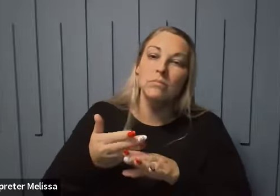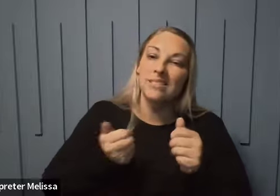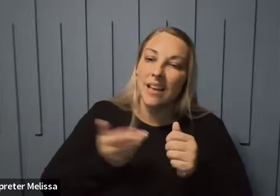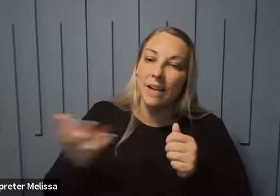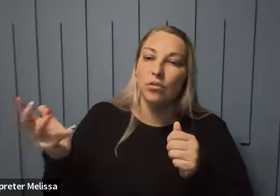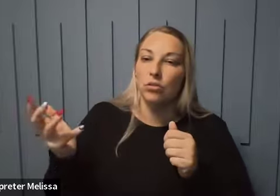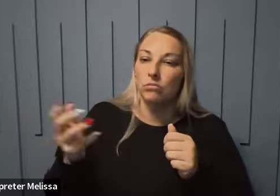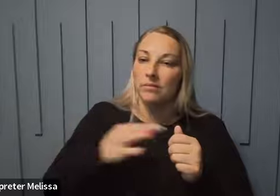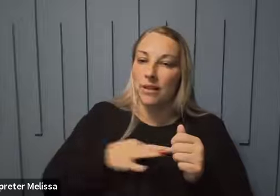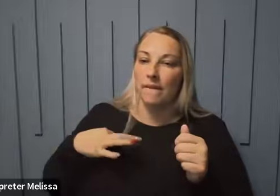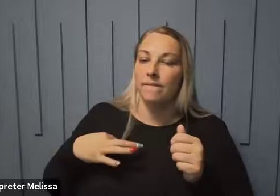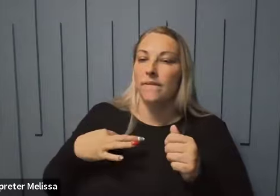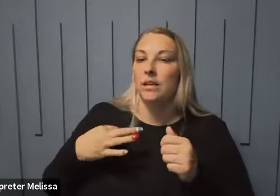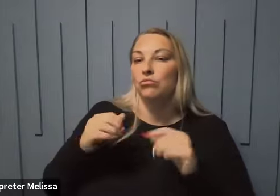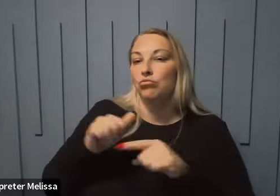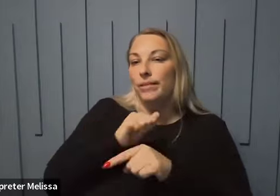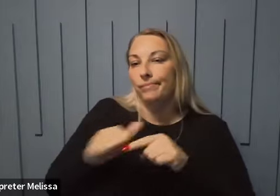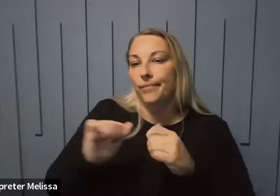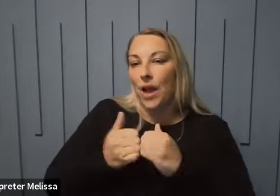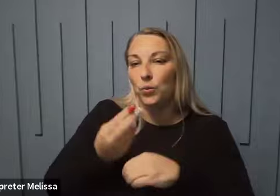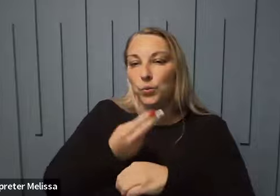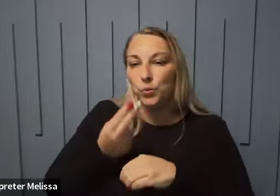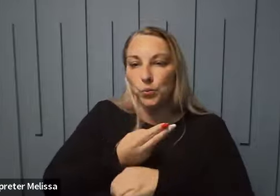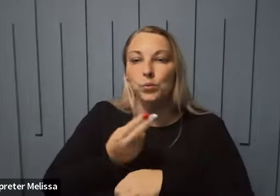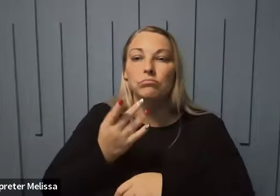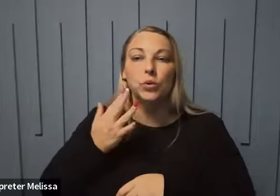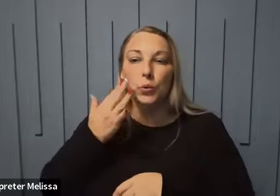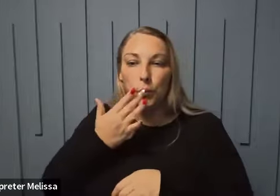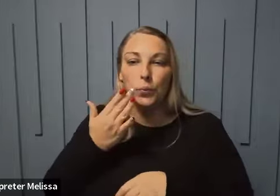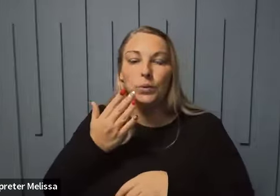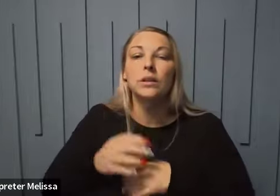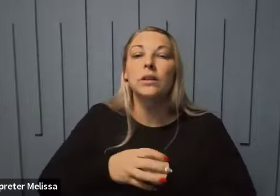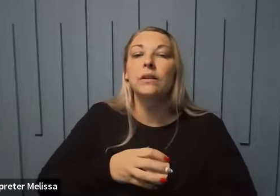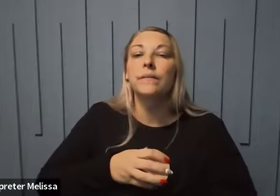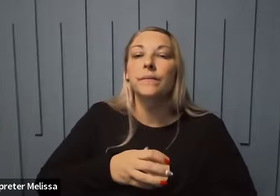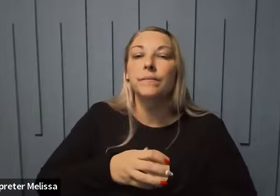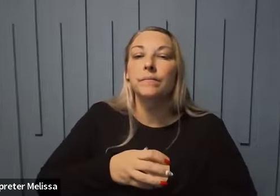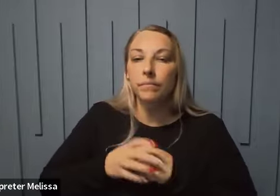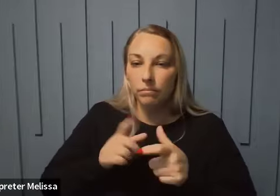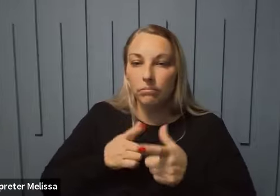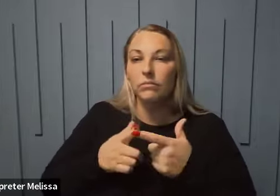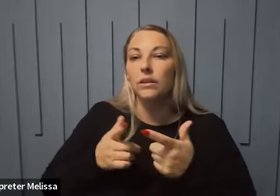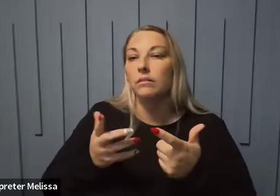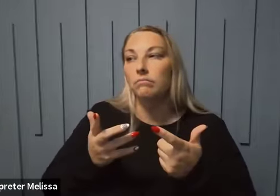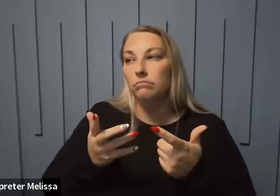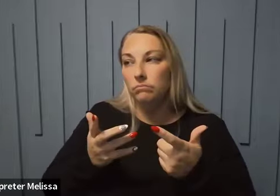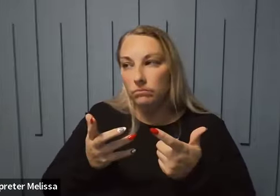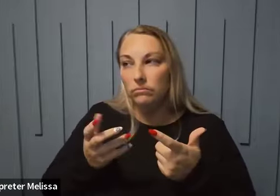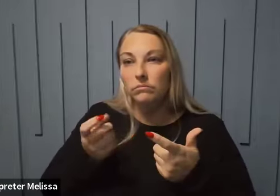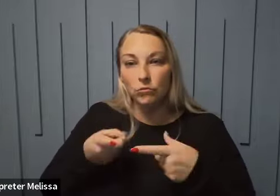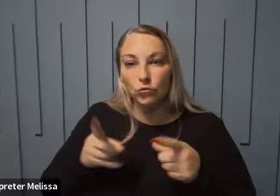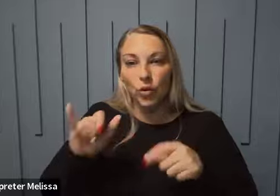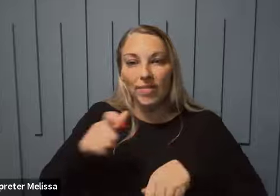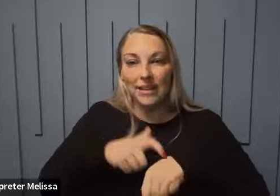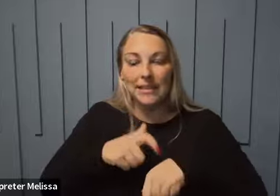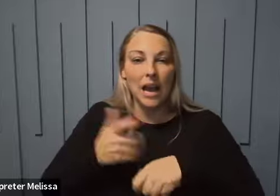We implemented it from 2012 to 2016 across campus. It varied how, it depended on the